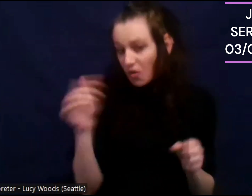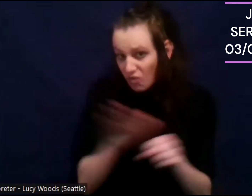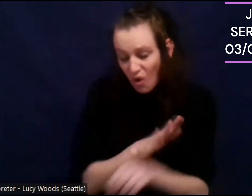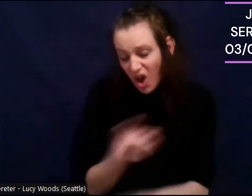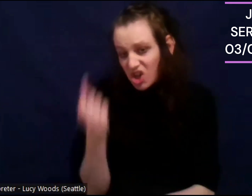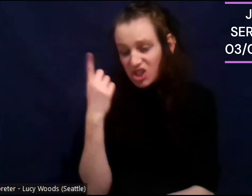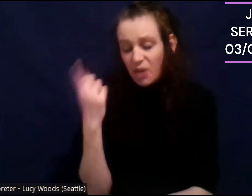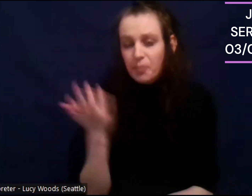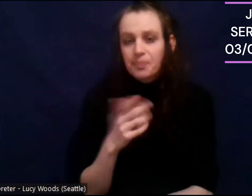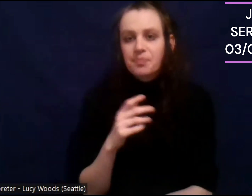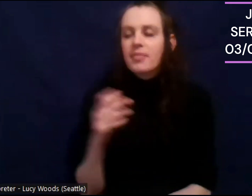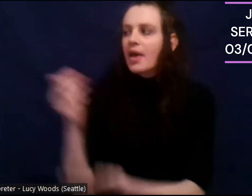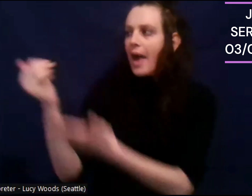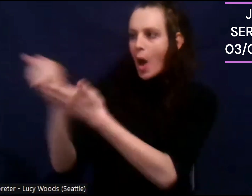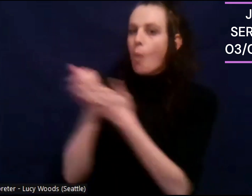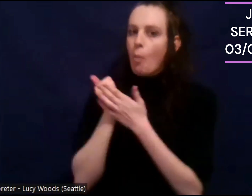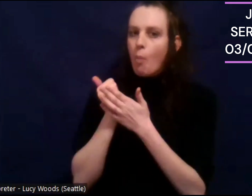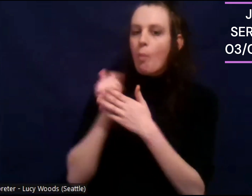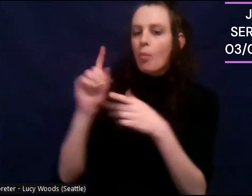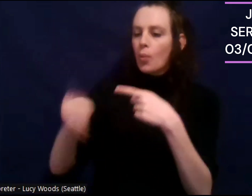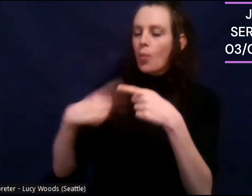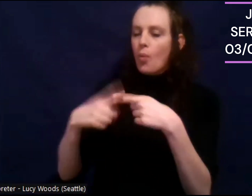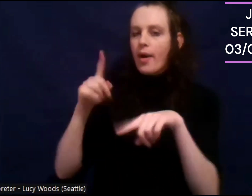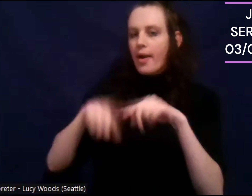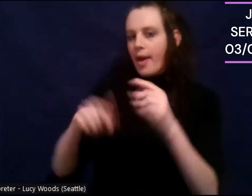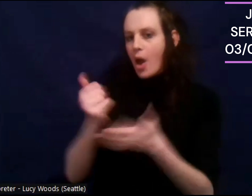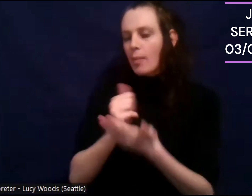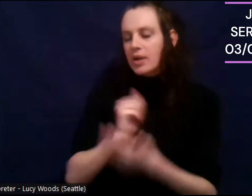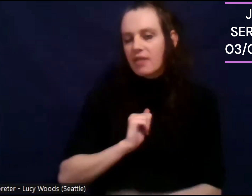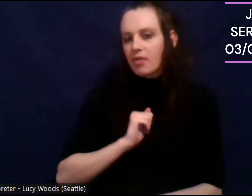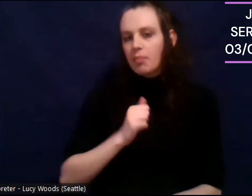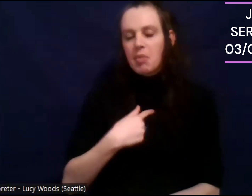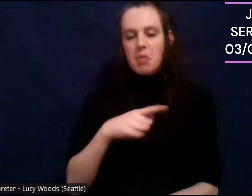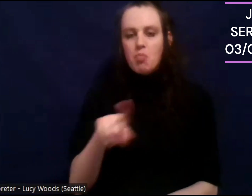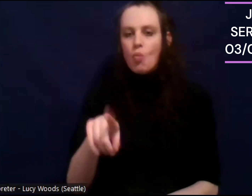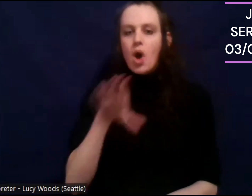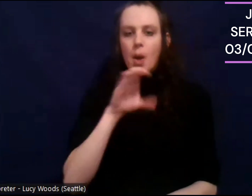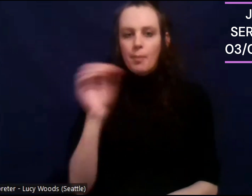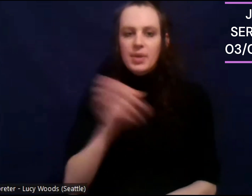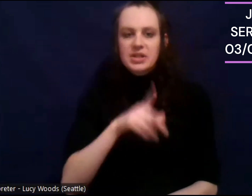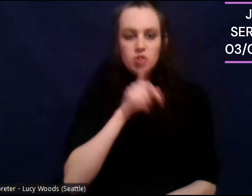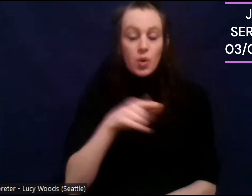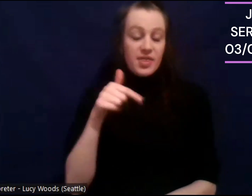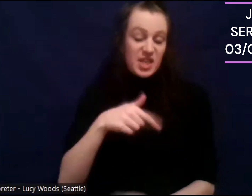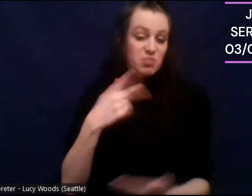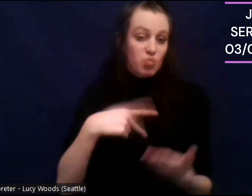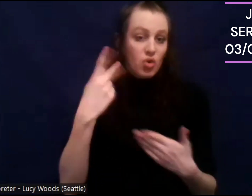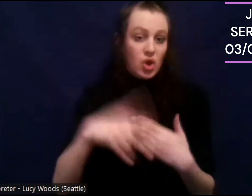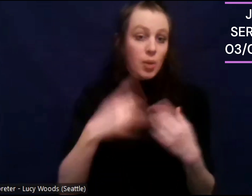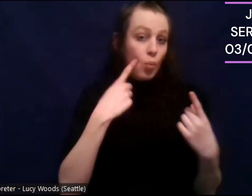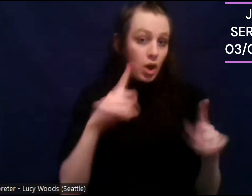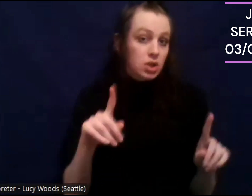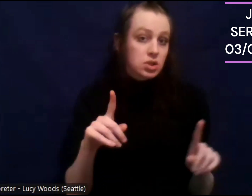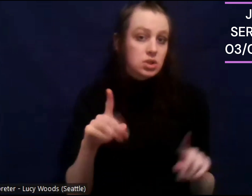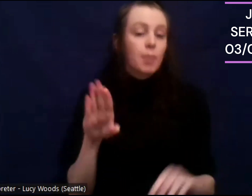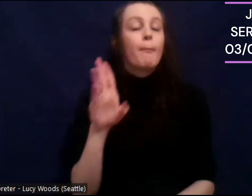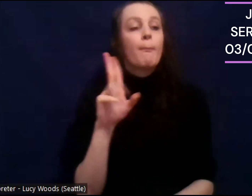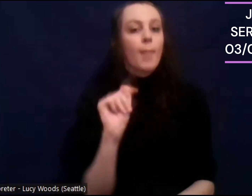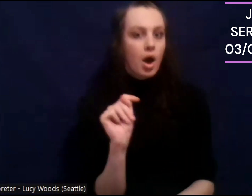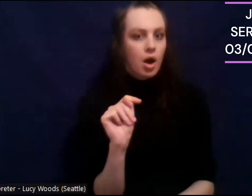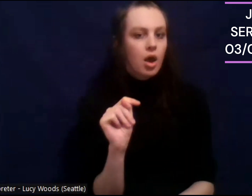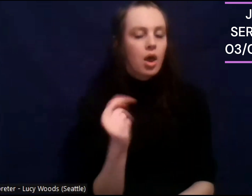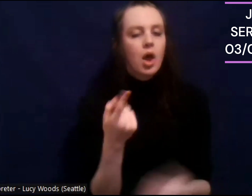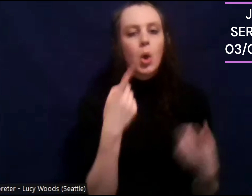for me what I cannot do for myself. I'm 100% certain today that this program works, but it only works if I'm willing to work it and